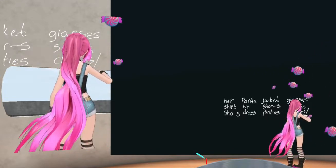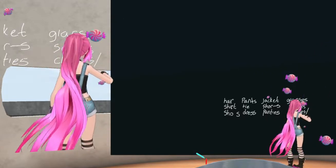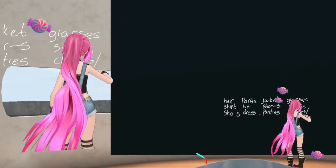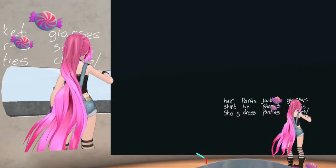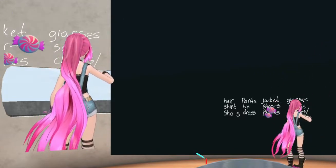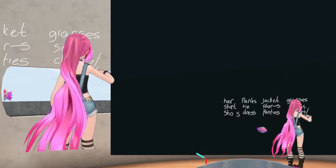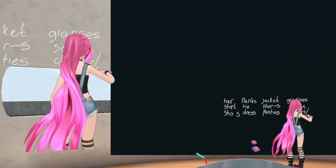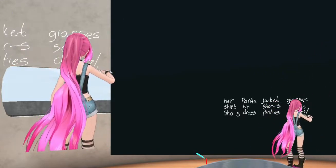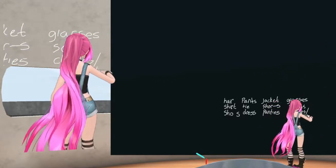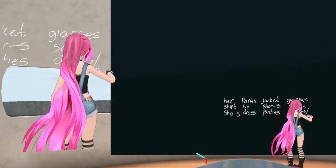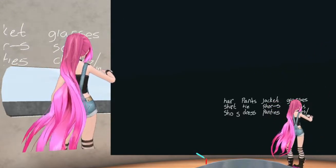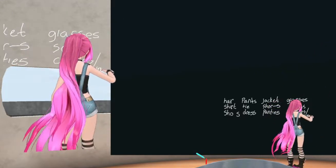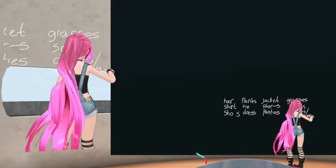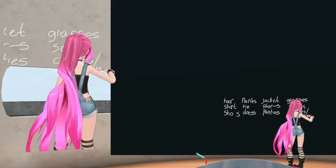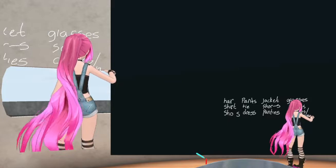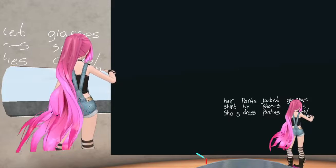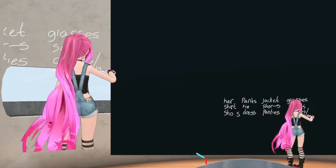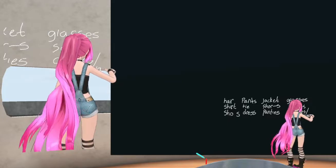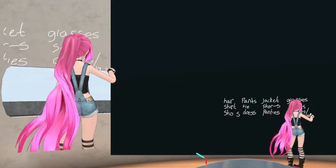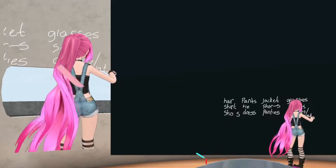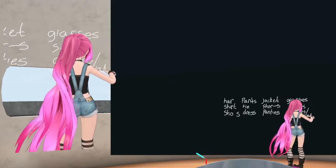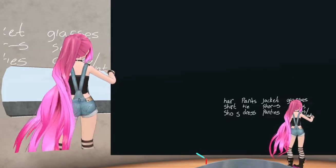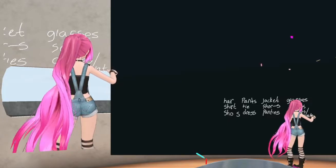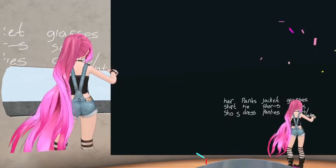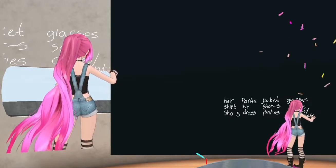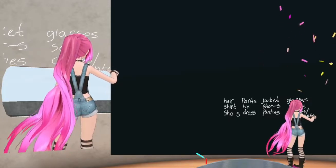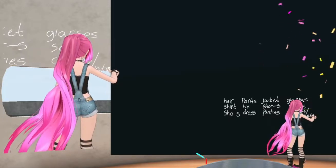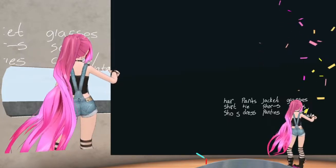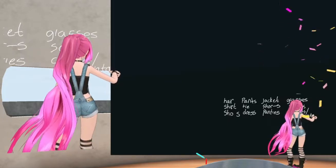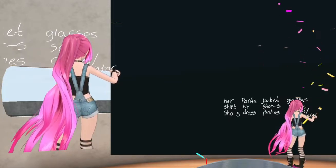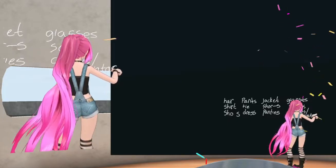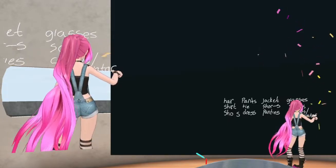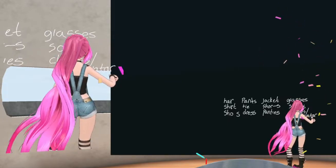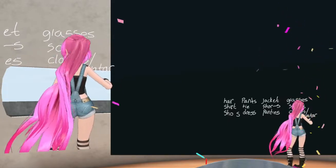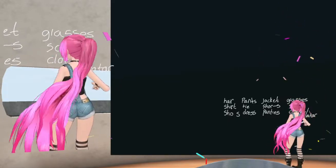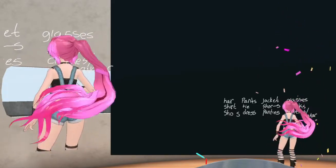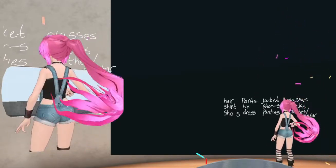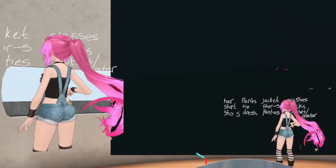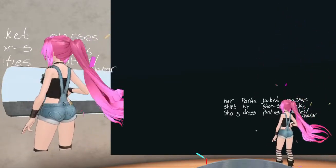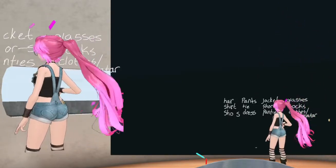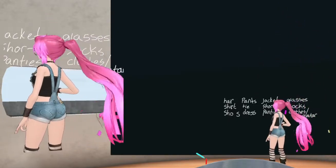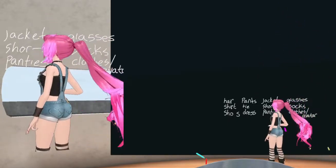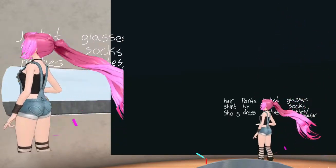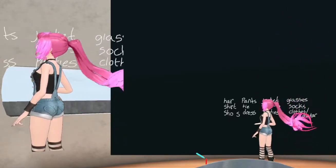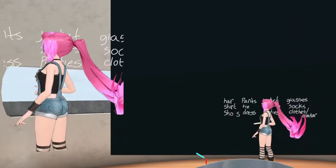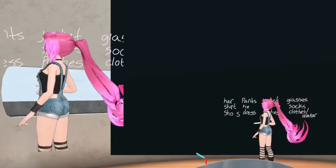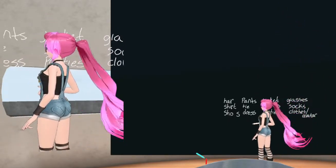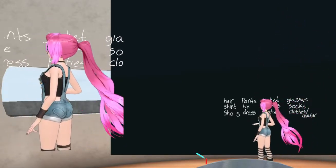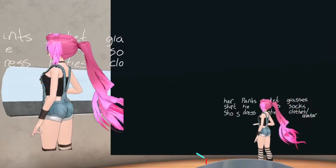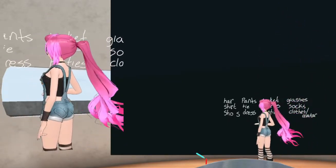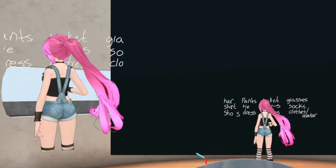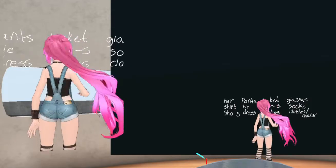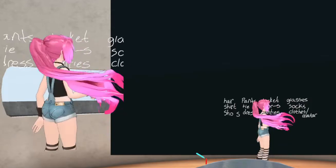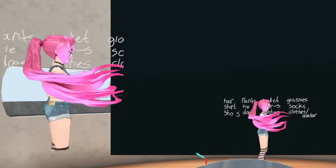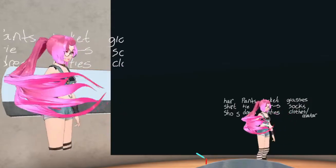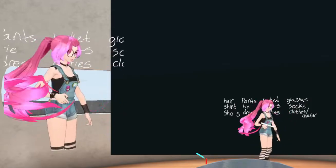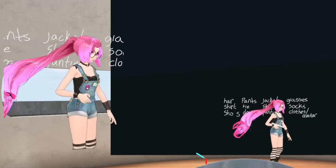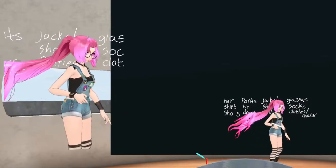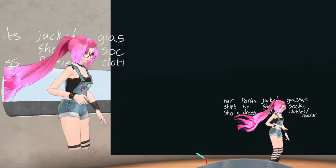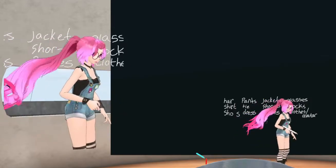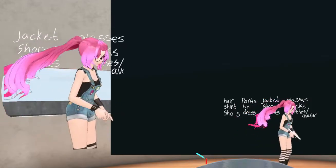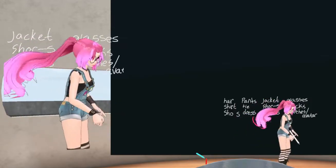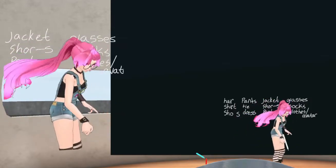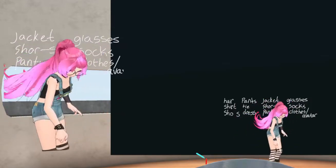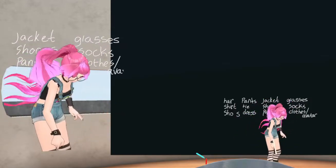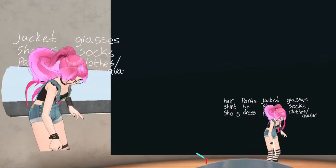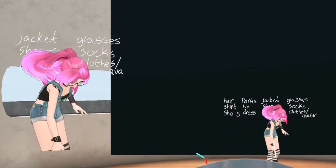avatar. I will teach those. What would cowl be? Towel. C-O-W-L. Oh, wait,